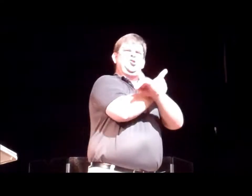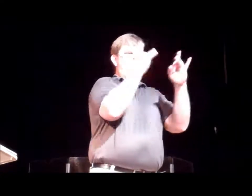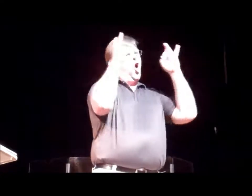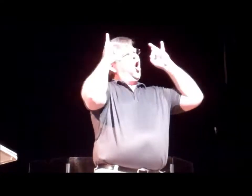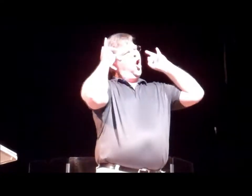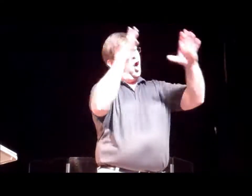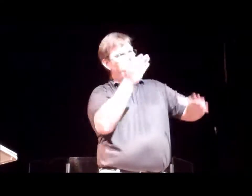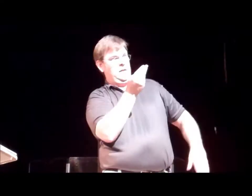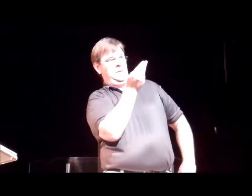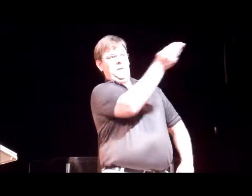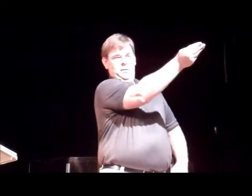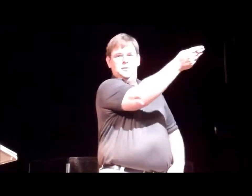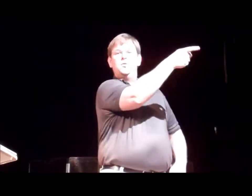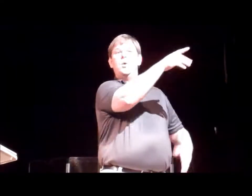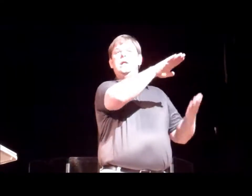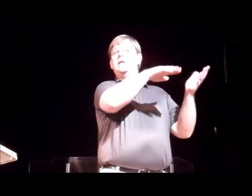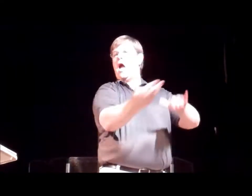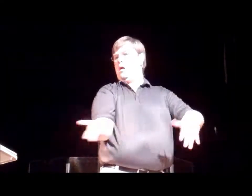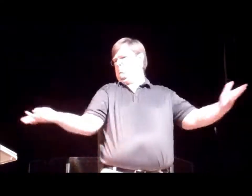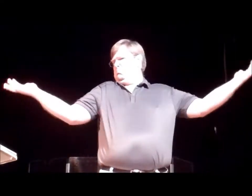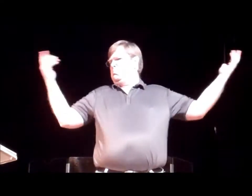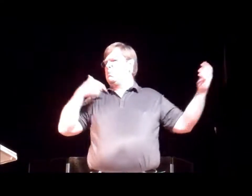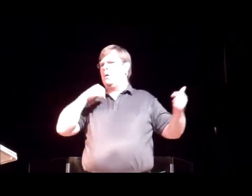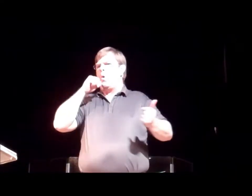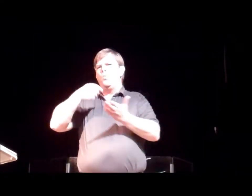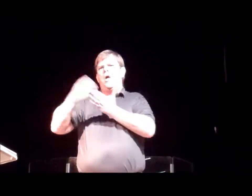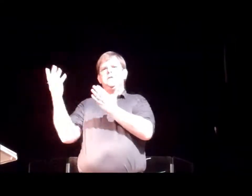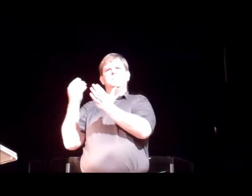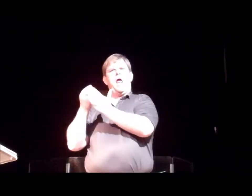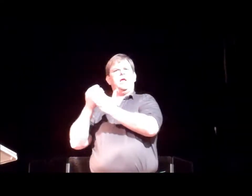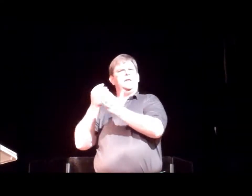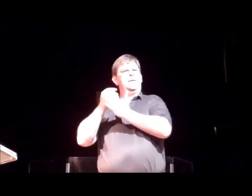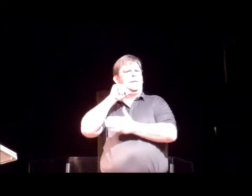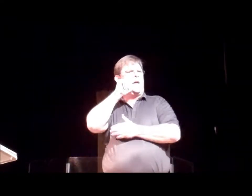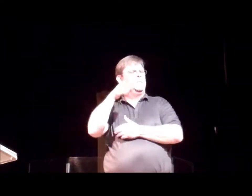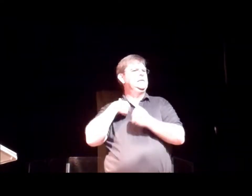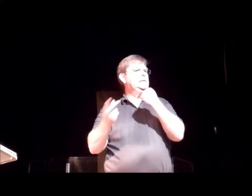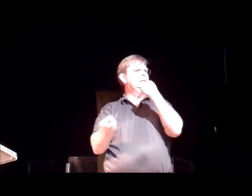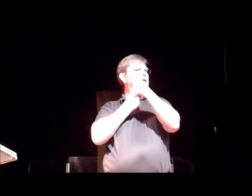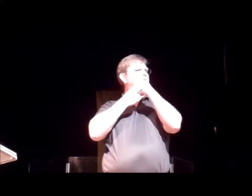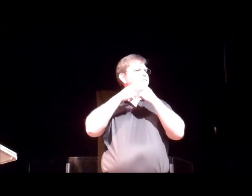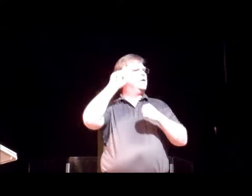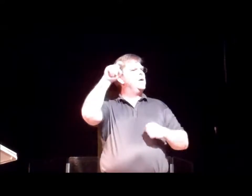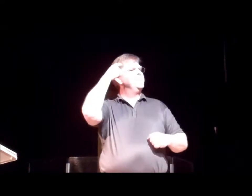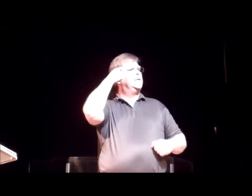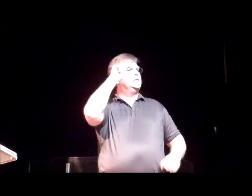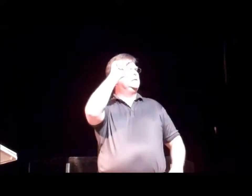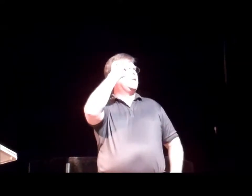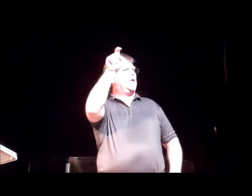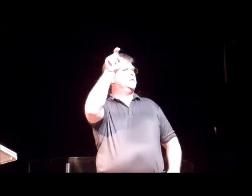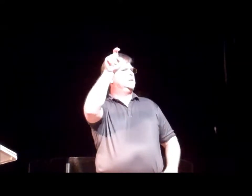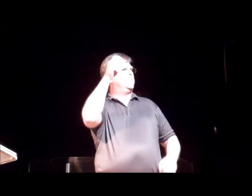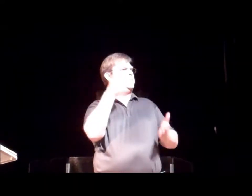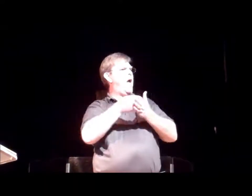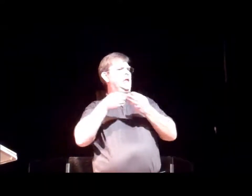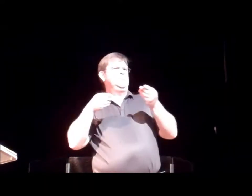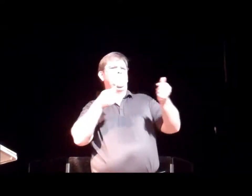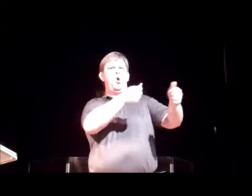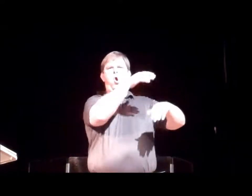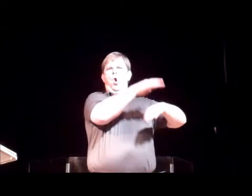the best wine we have? The worst wine we have. Why should we waste our good wine? Why should we waste